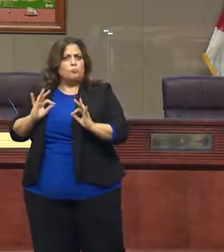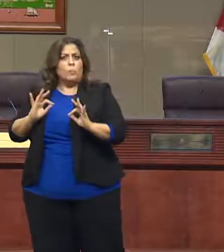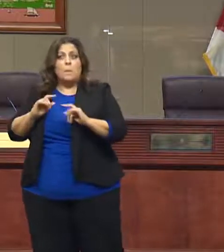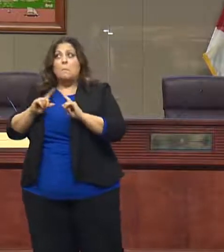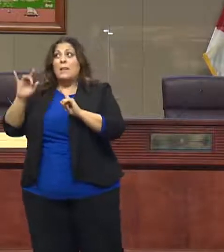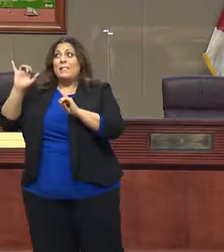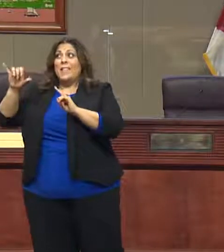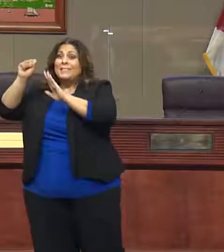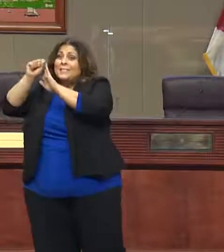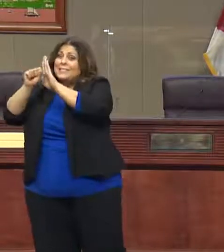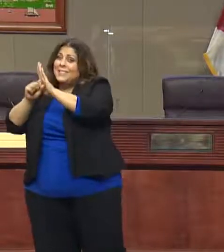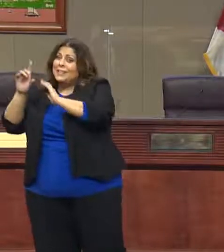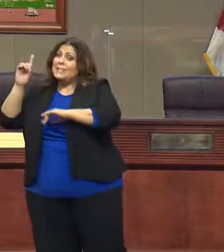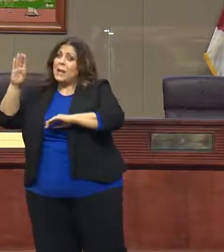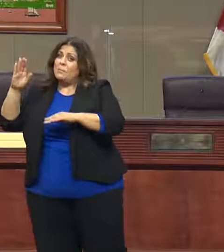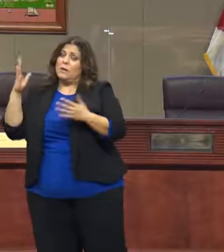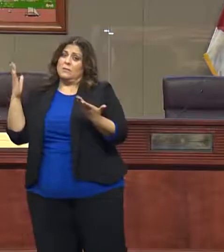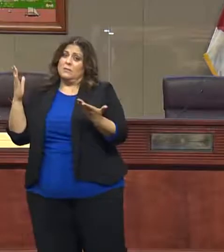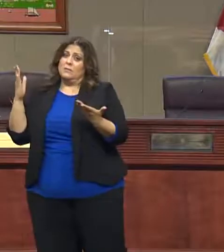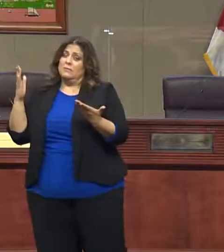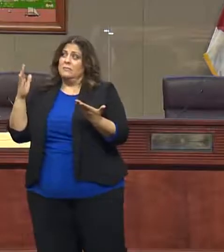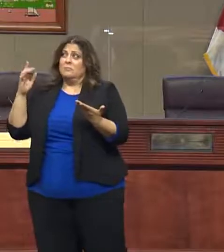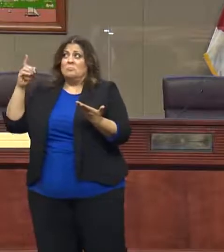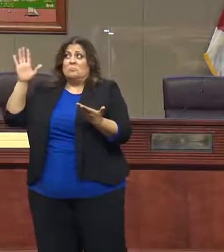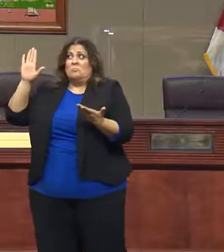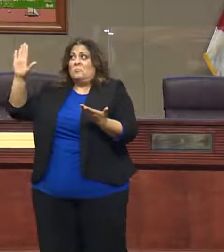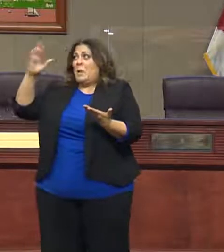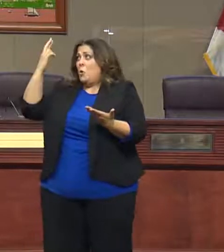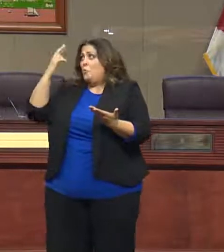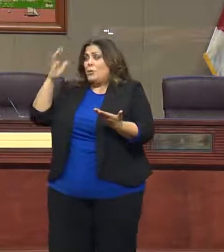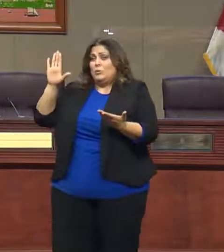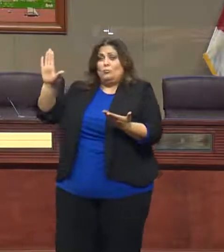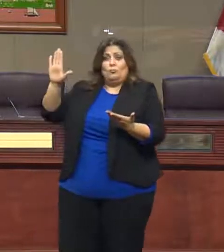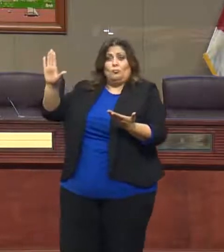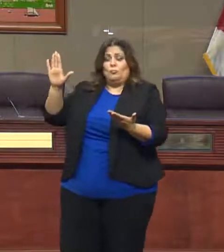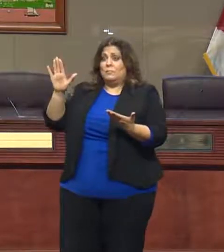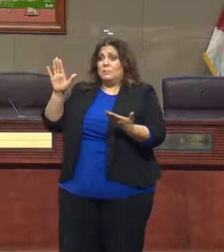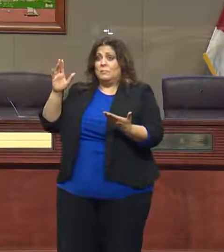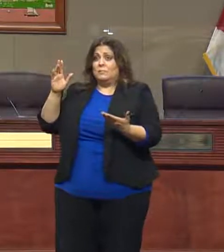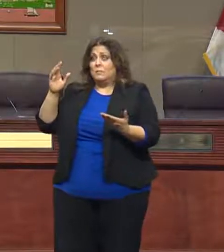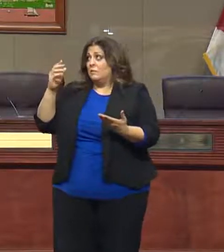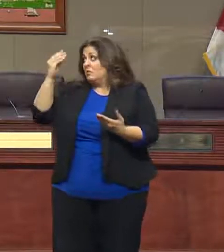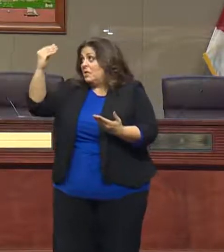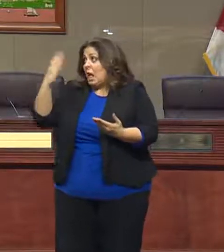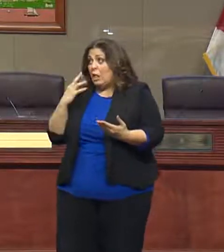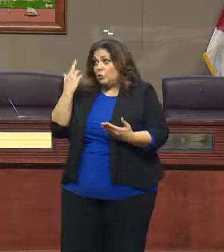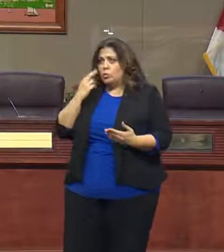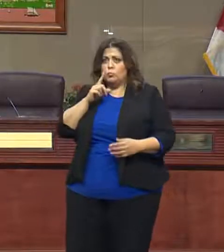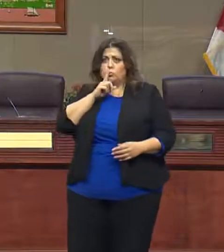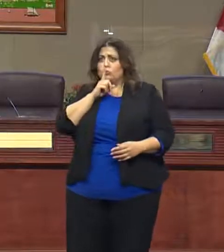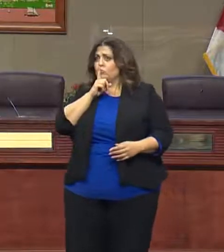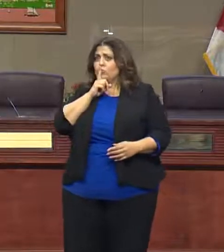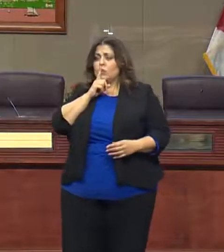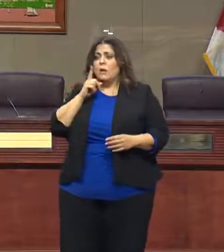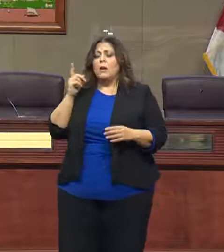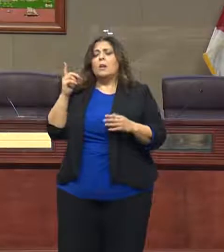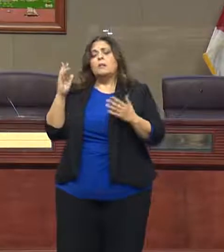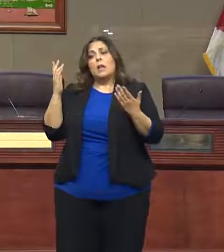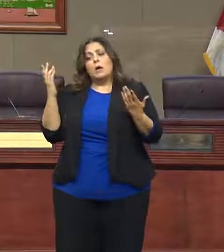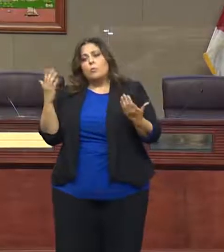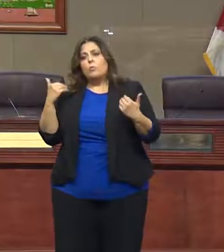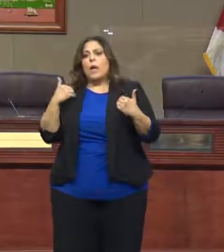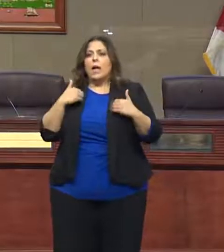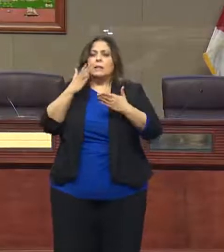state's database. So they have not given us a reason. The only thing that through some public records